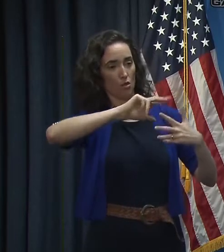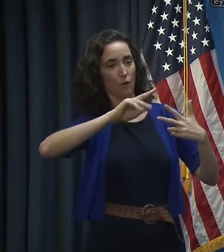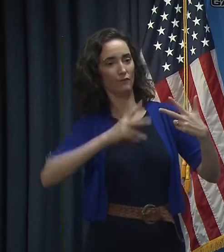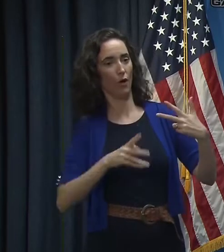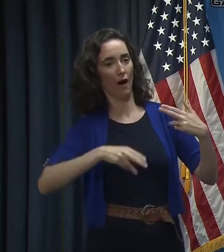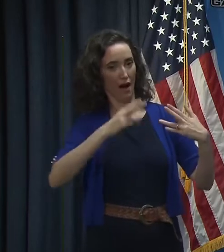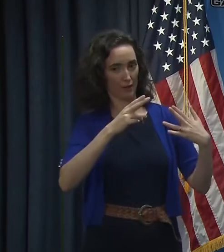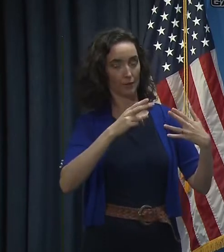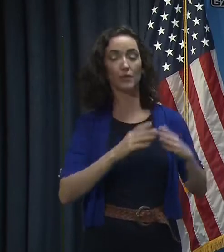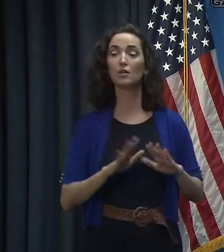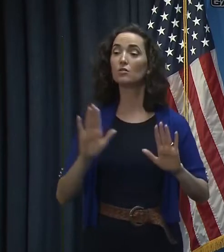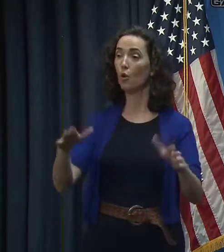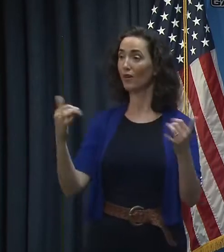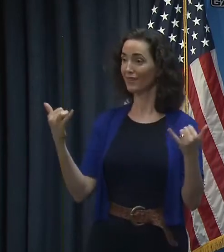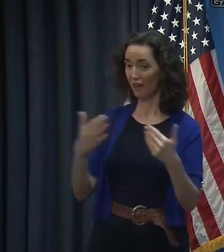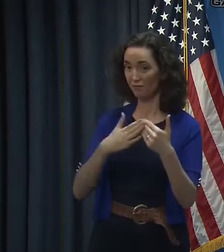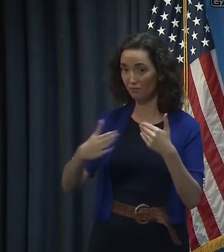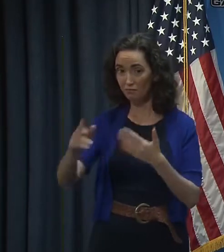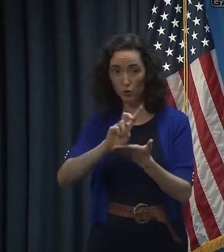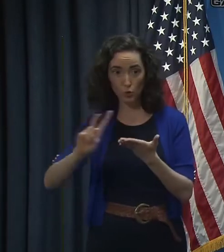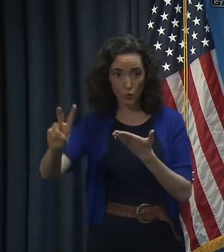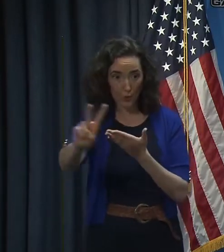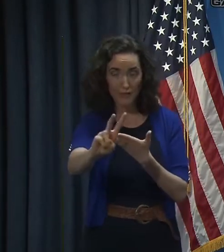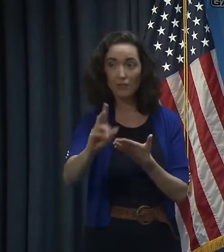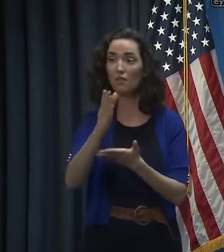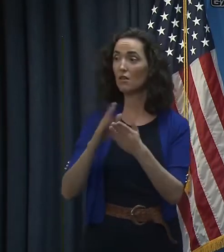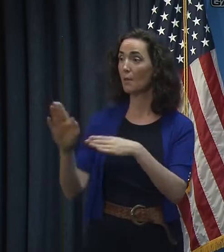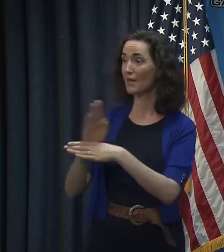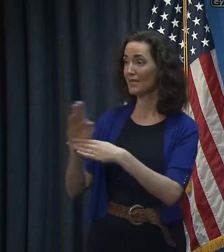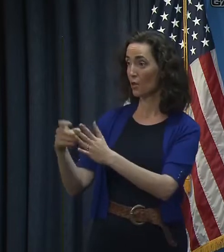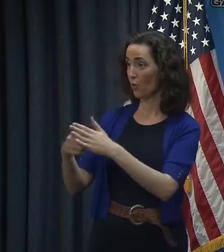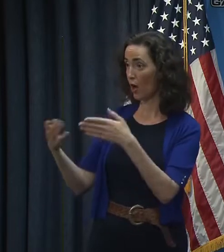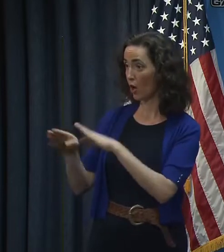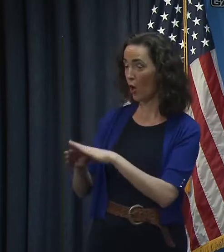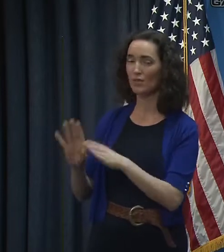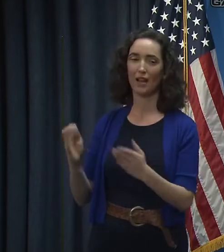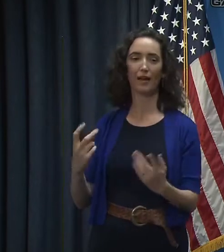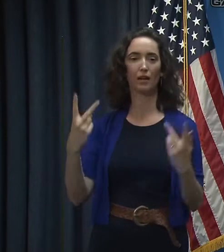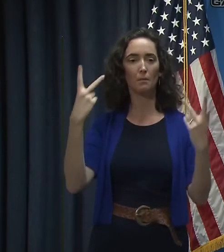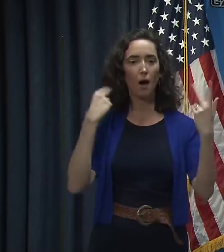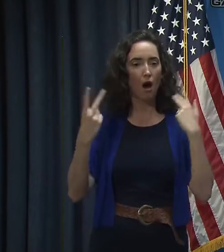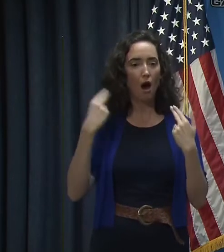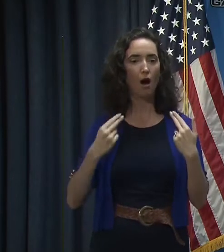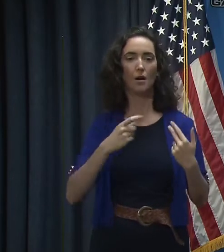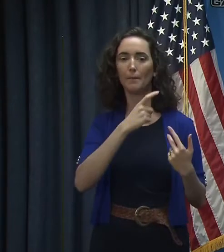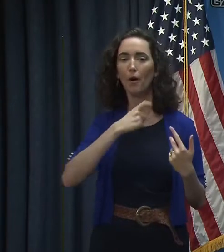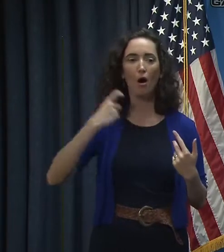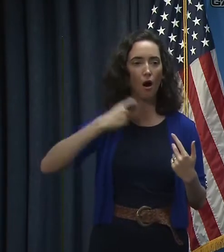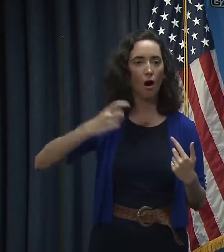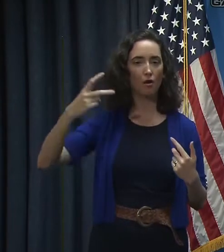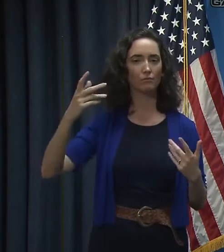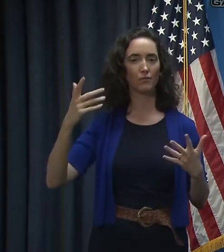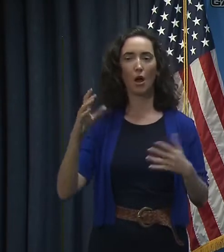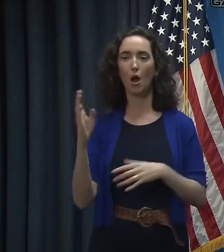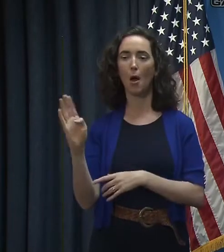closed. These include the salons and barbershops, bars, casinos, among